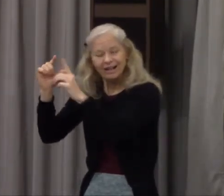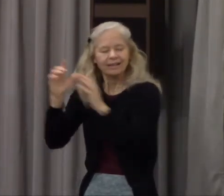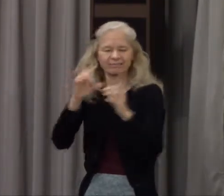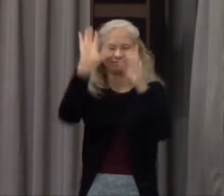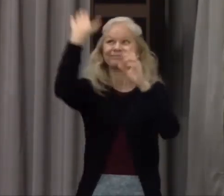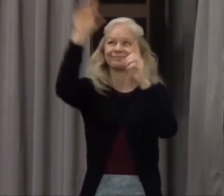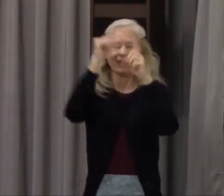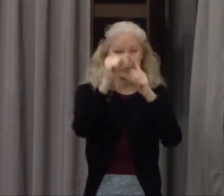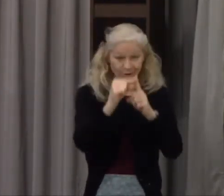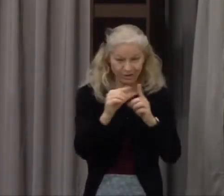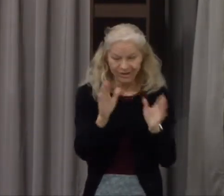forever.